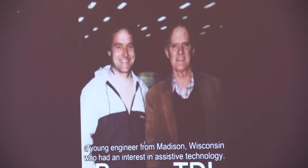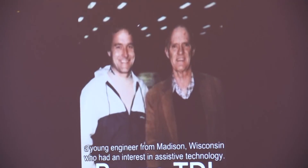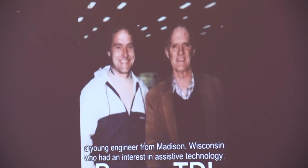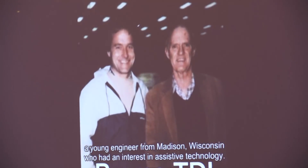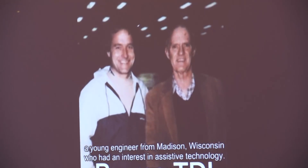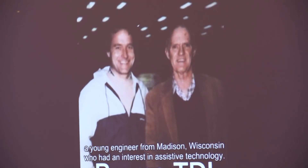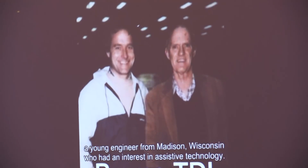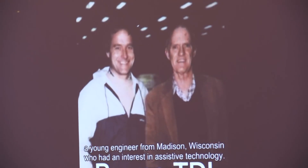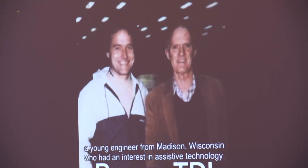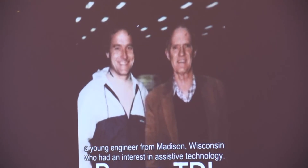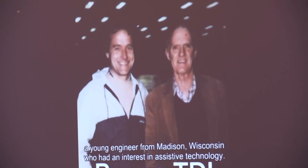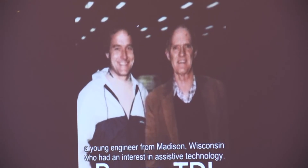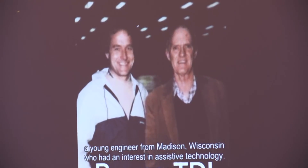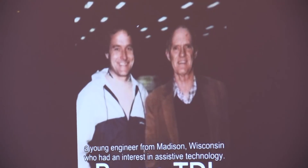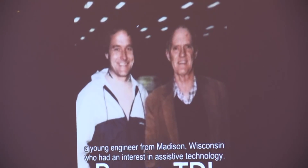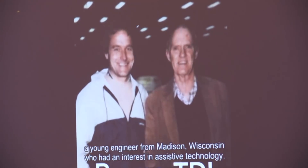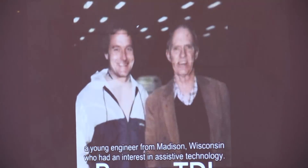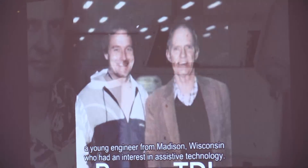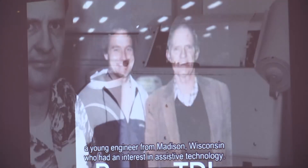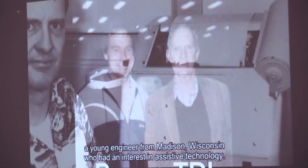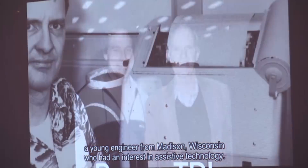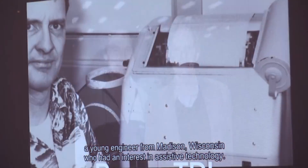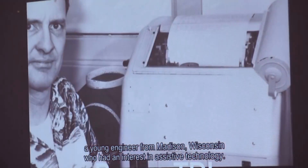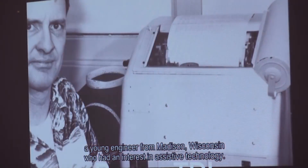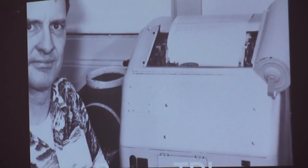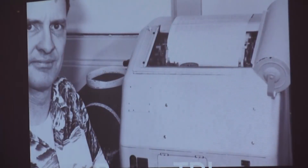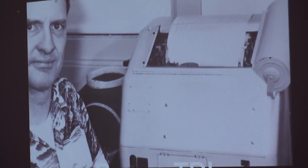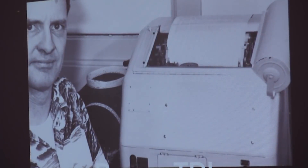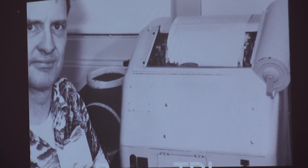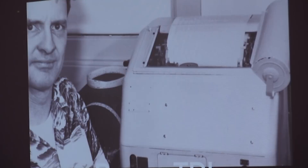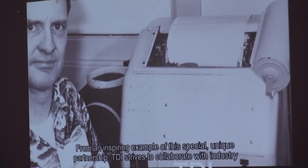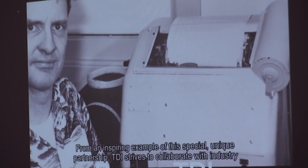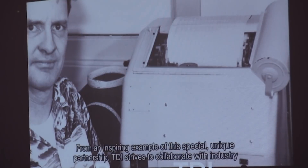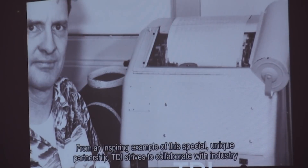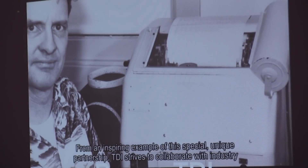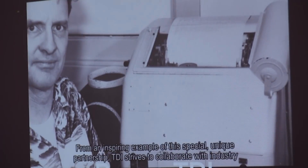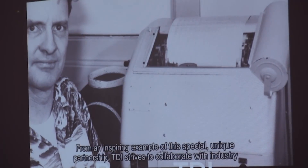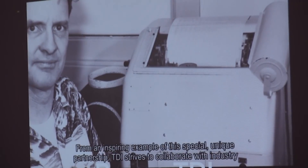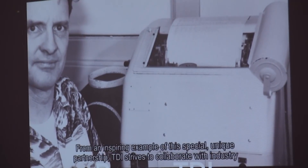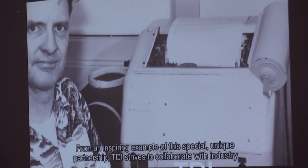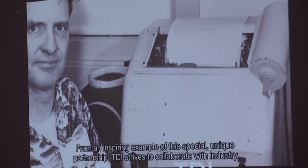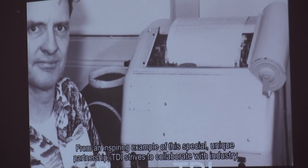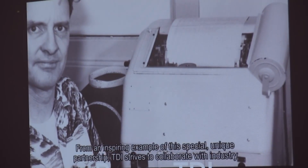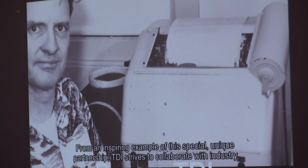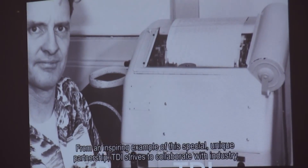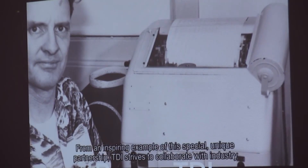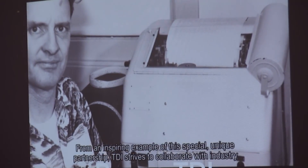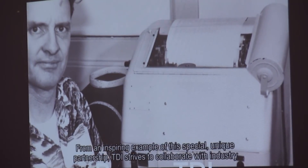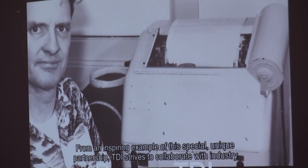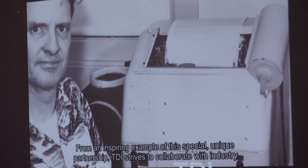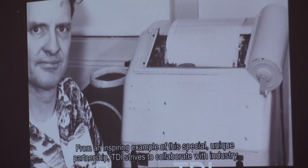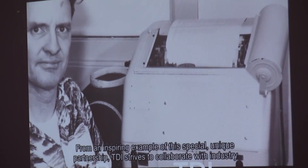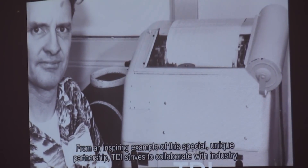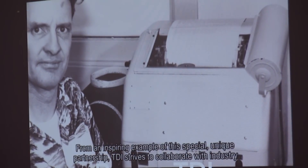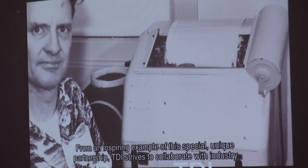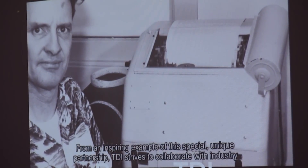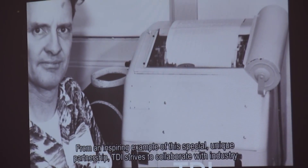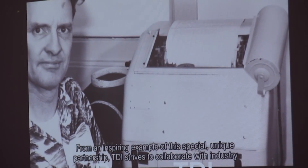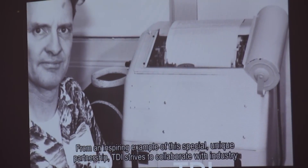Madison, Wisconsin, who had an interest in assistive technology. From an inspiring example of this special, unique partnership, TDI